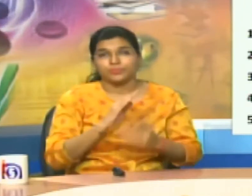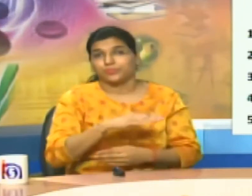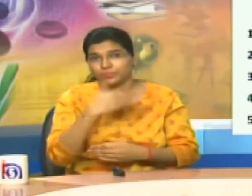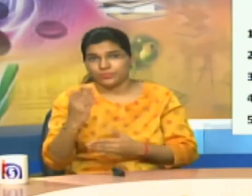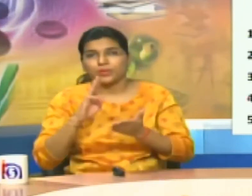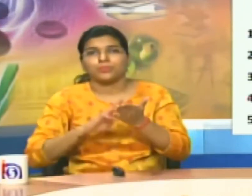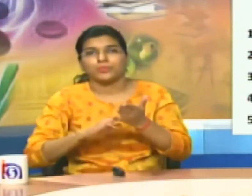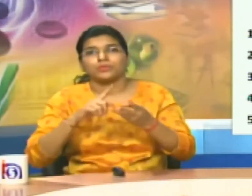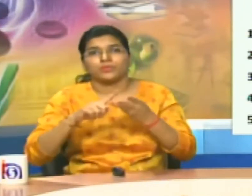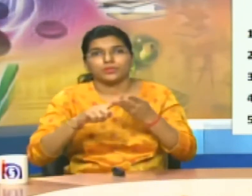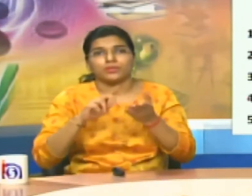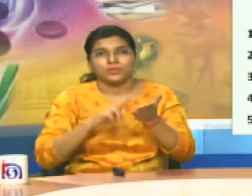cut